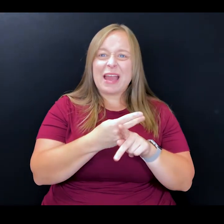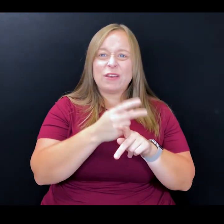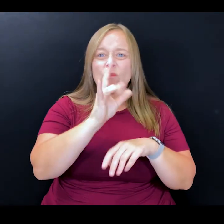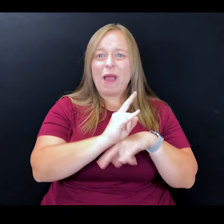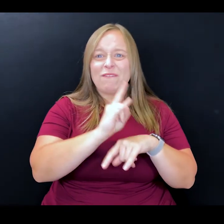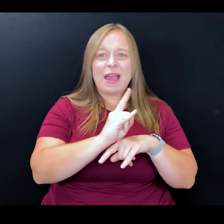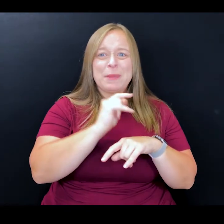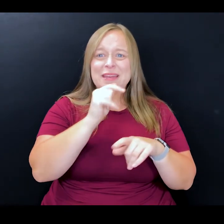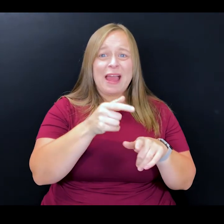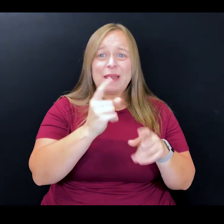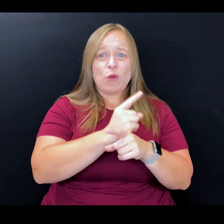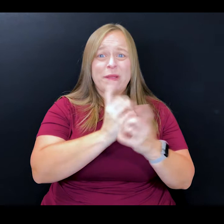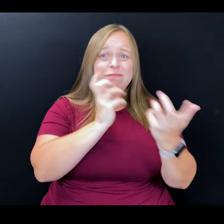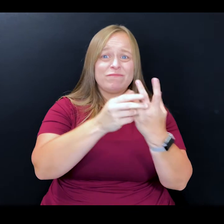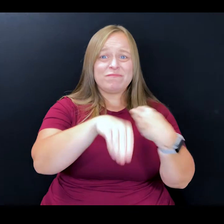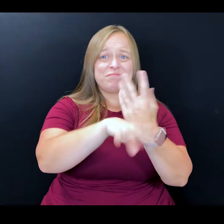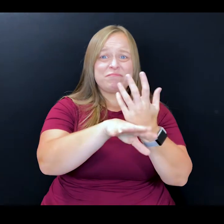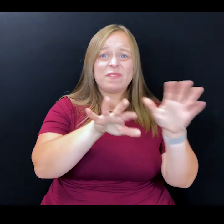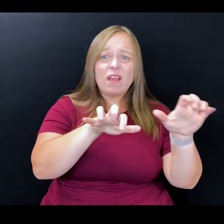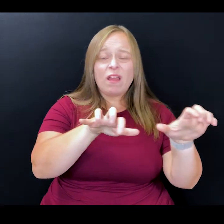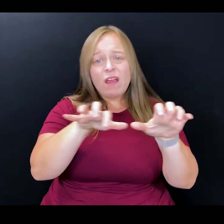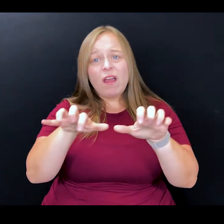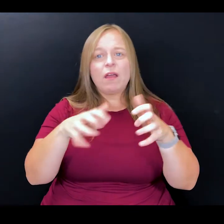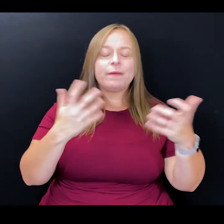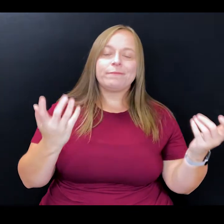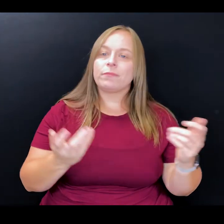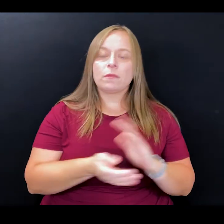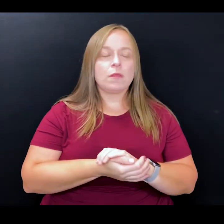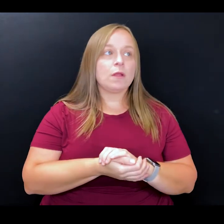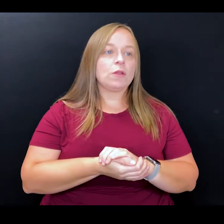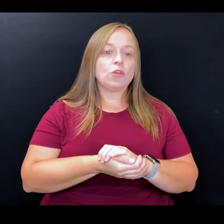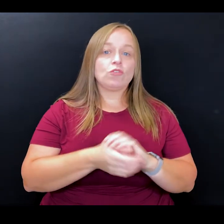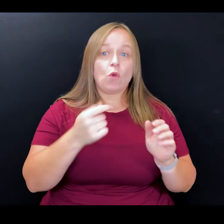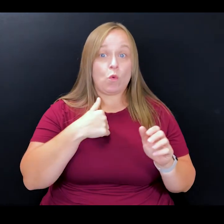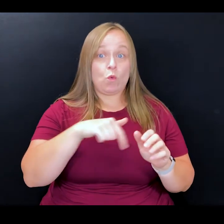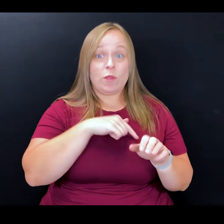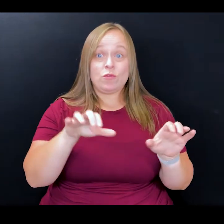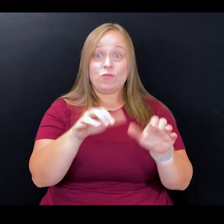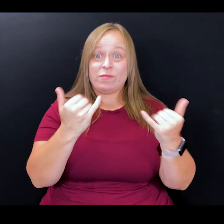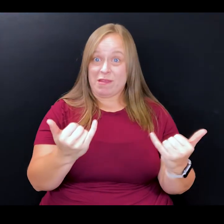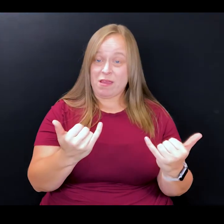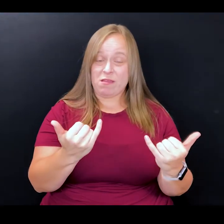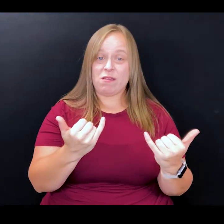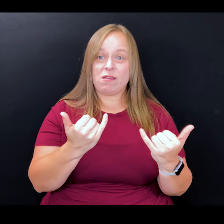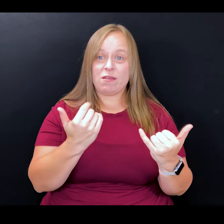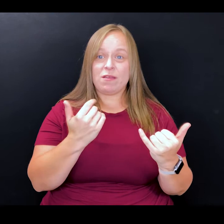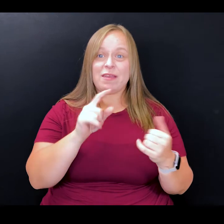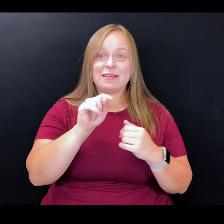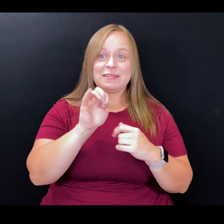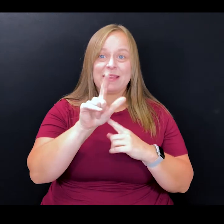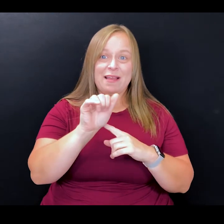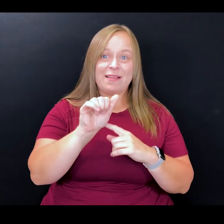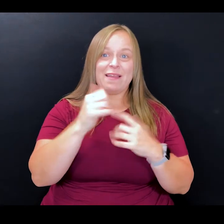type of Wi-Fi, but it's not appropriate for a telehealth service. So what we have done now is we